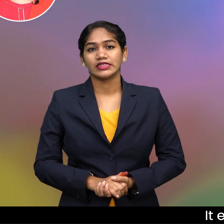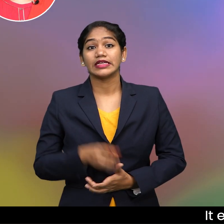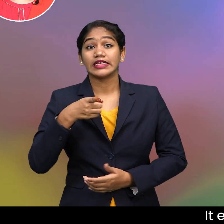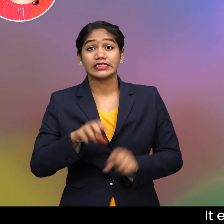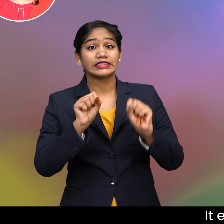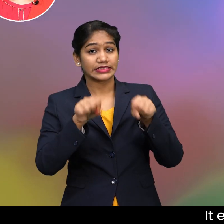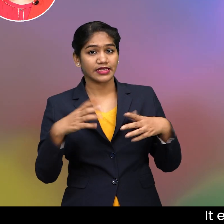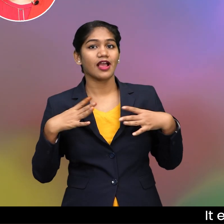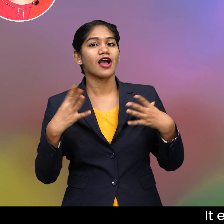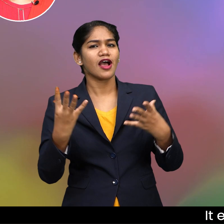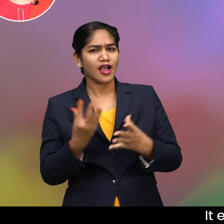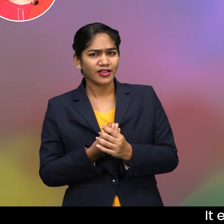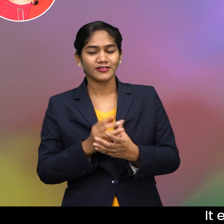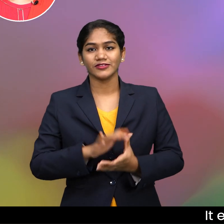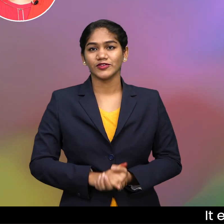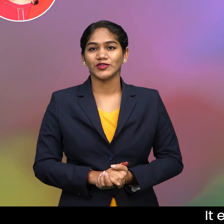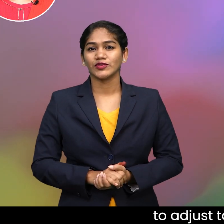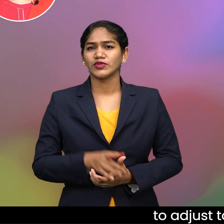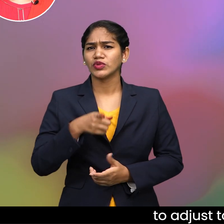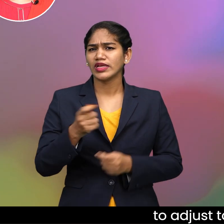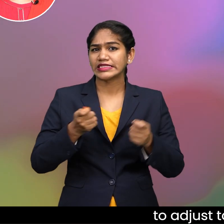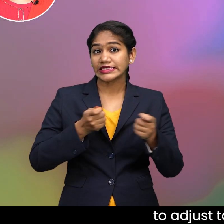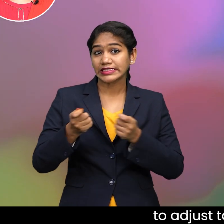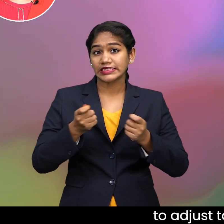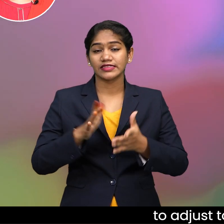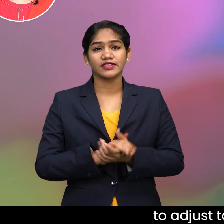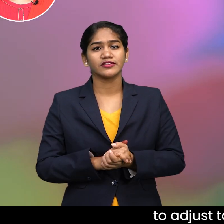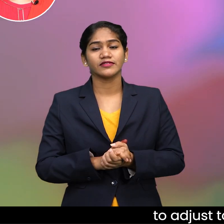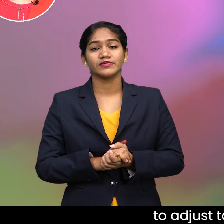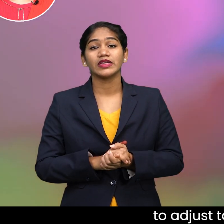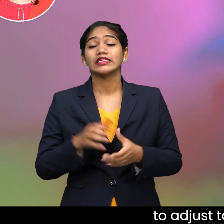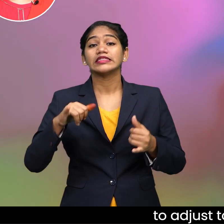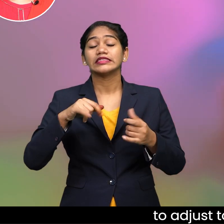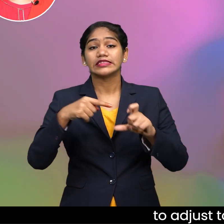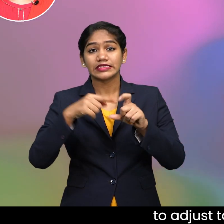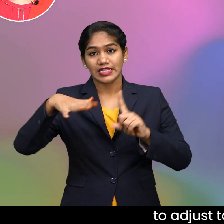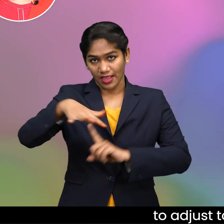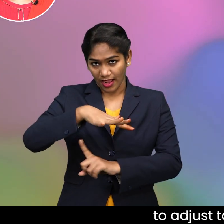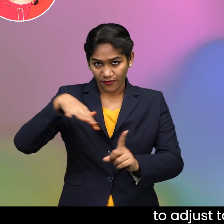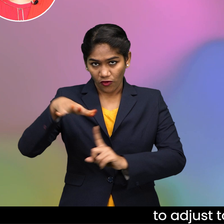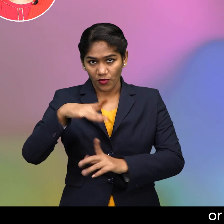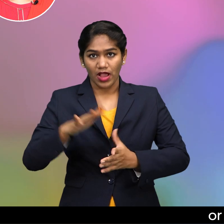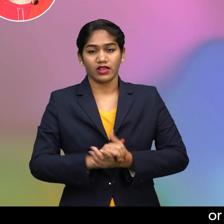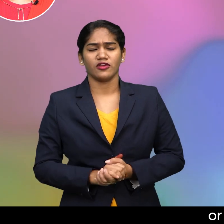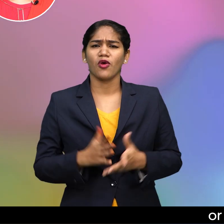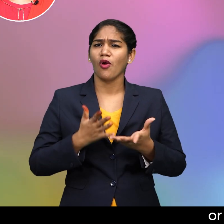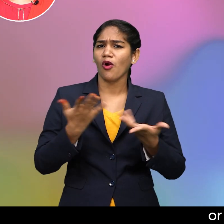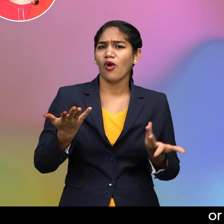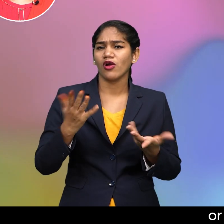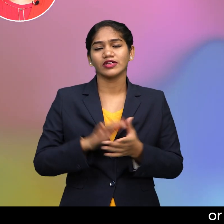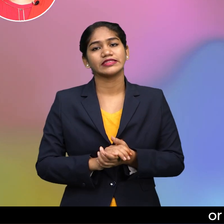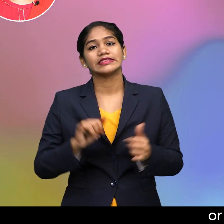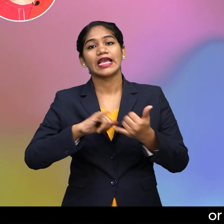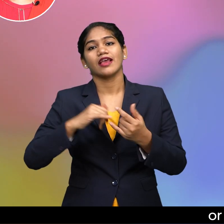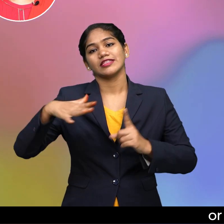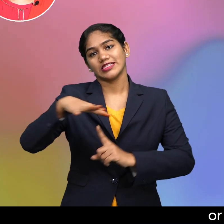It enables us to adjust to the environment or